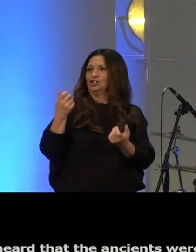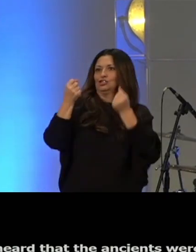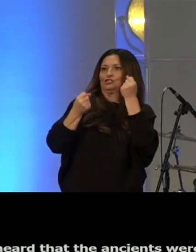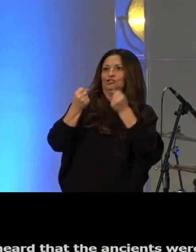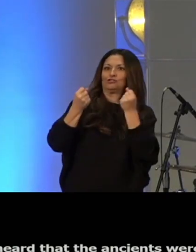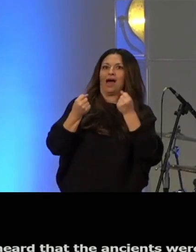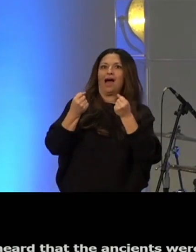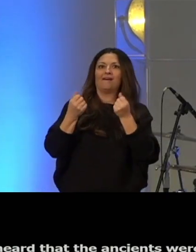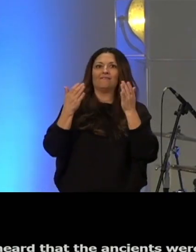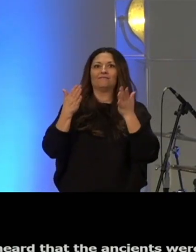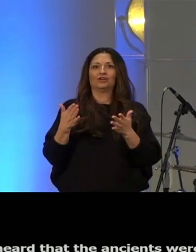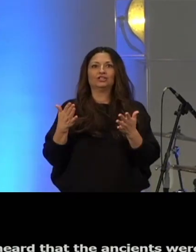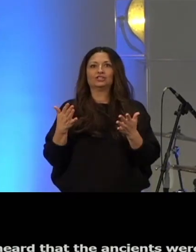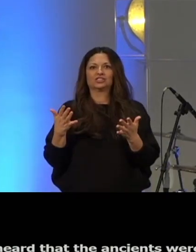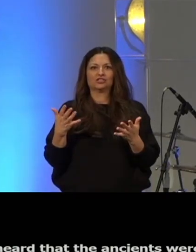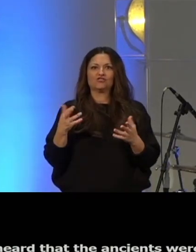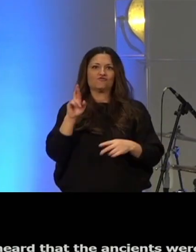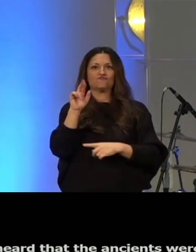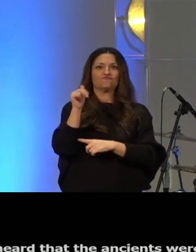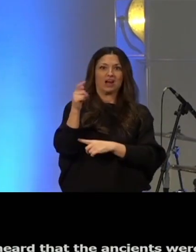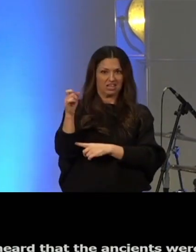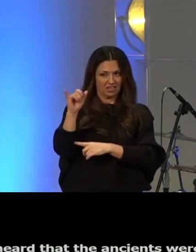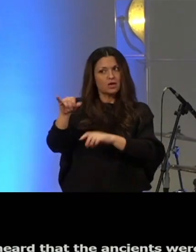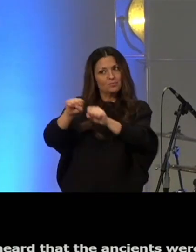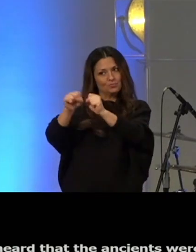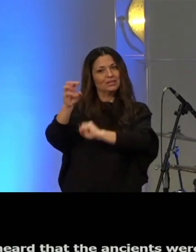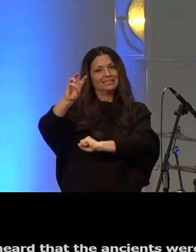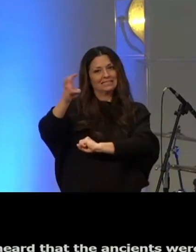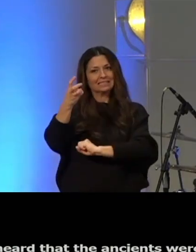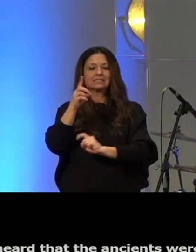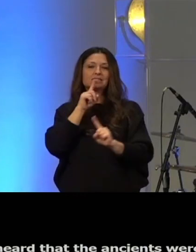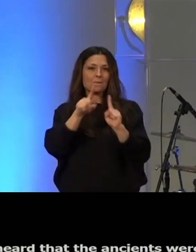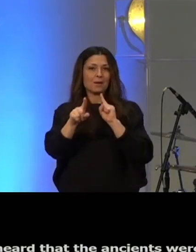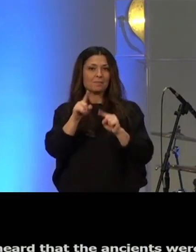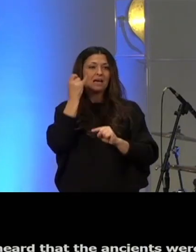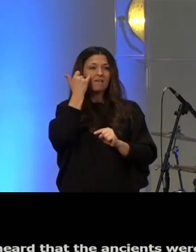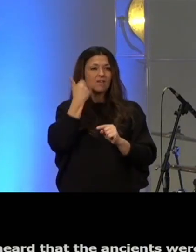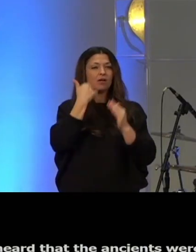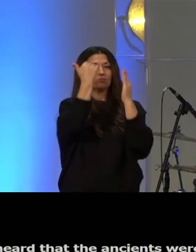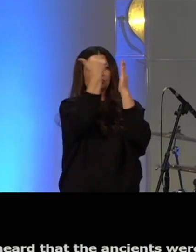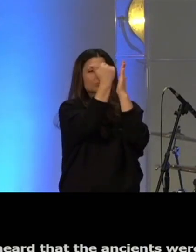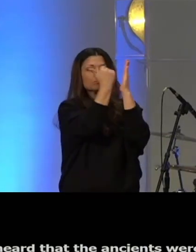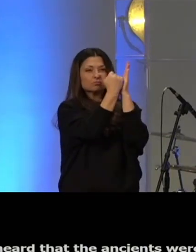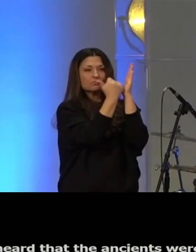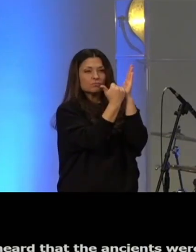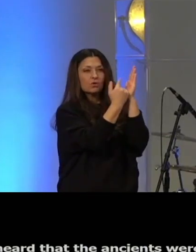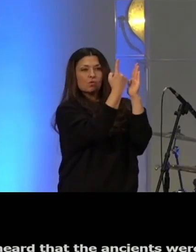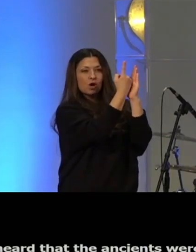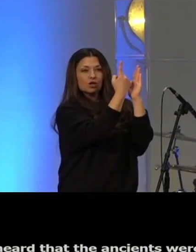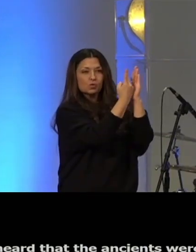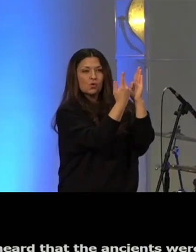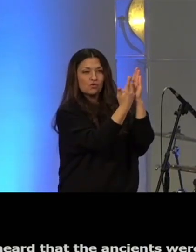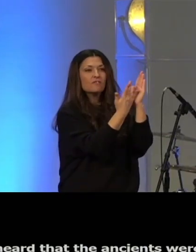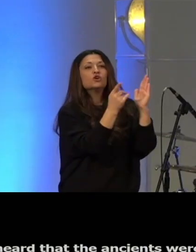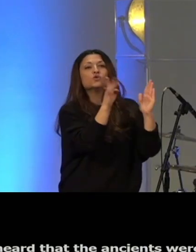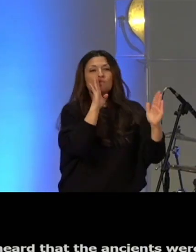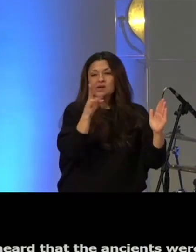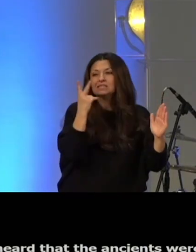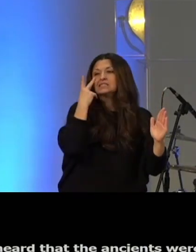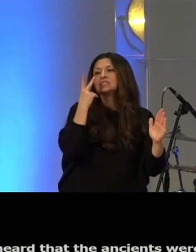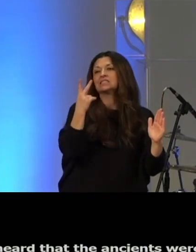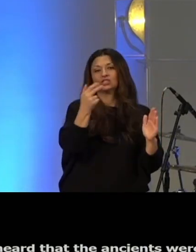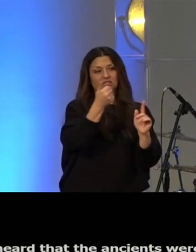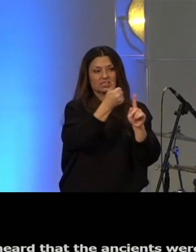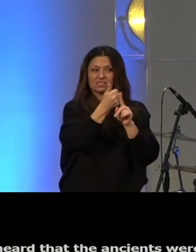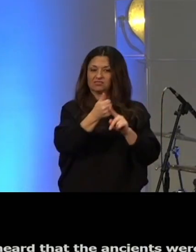broken the sixth commandment. If I went through the commandments one by one, you would find that you're like me, that we are